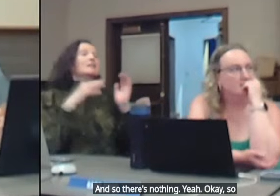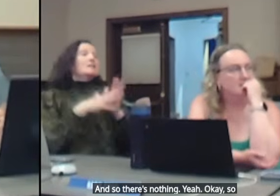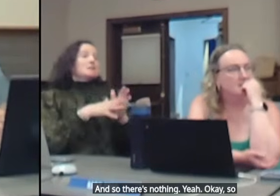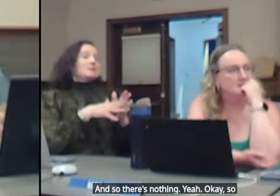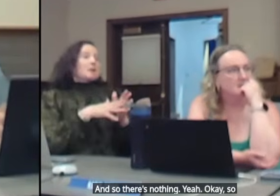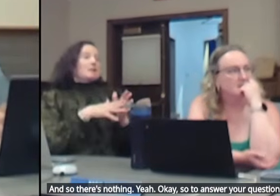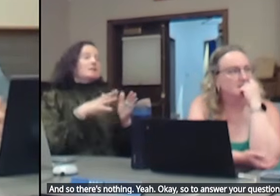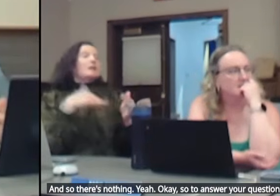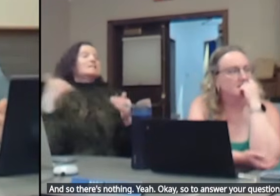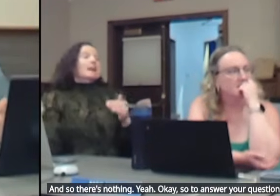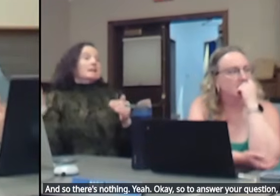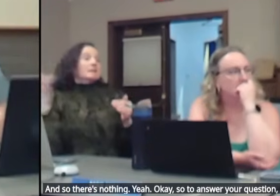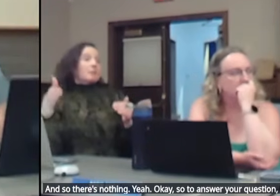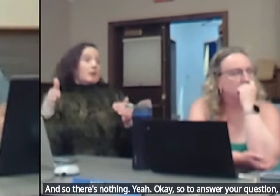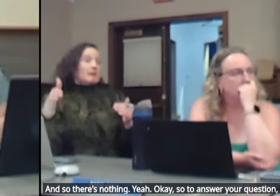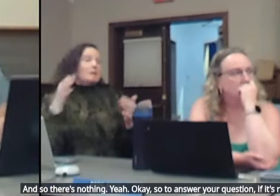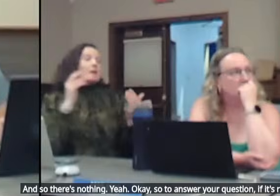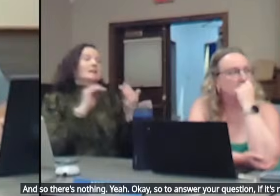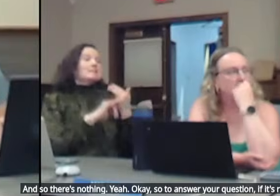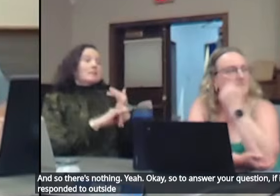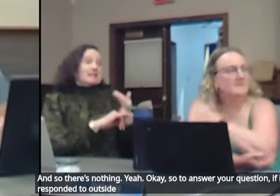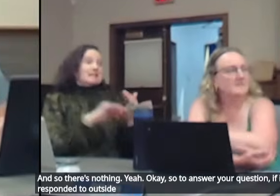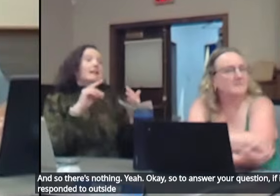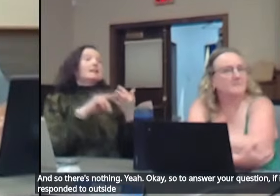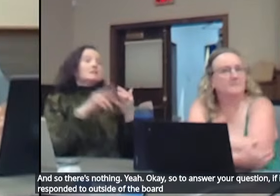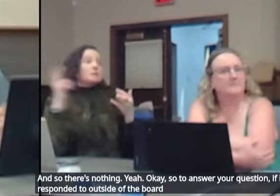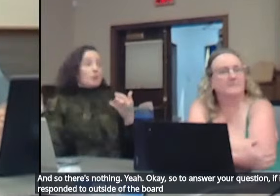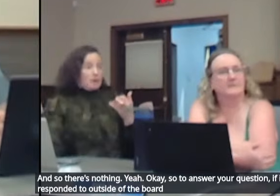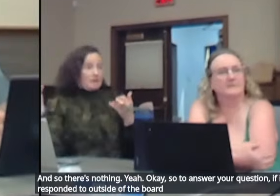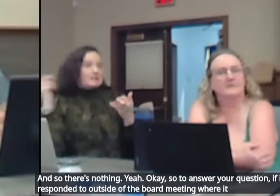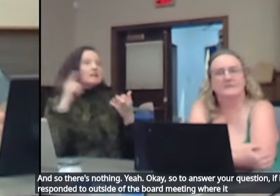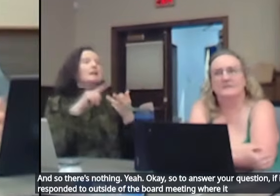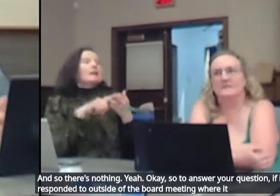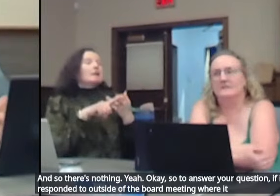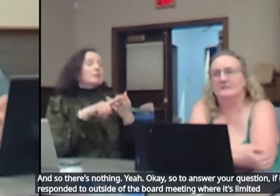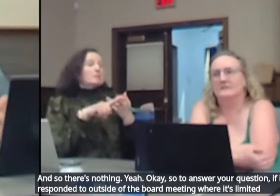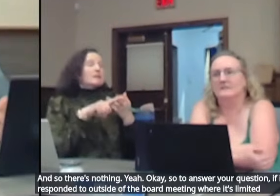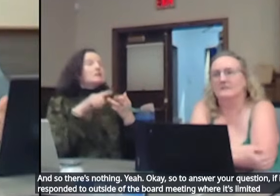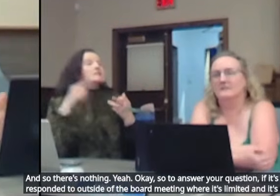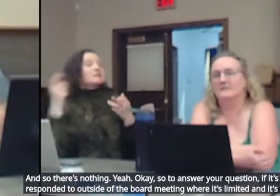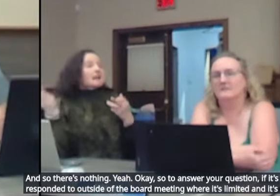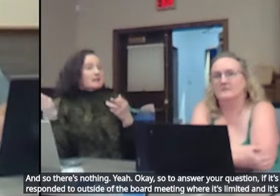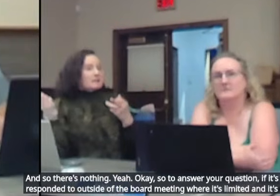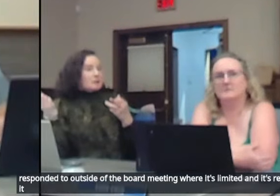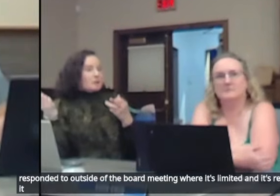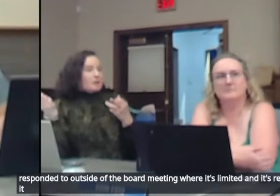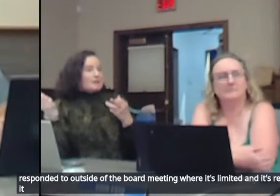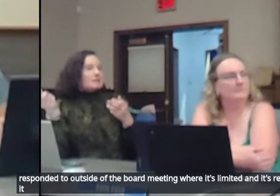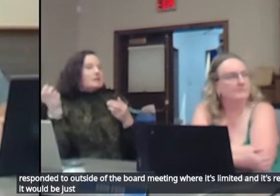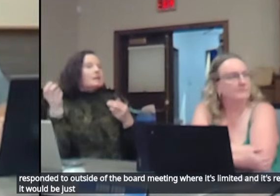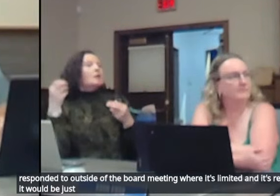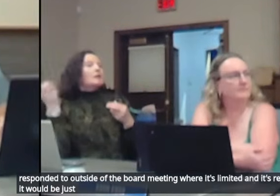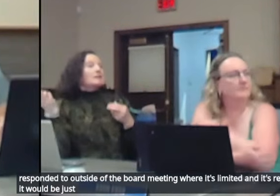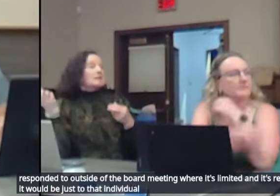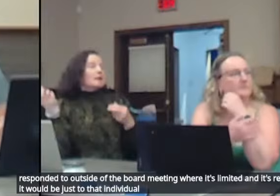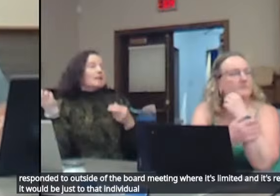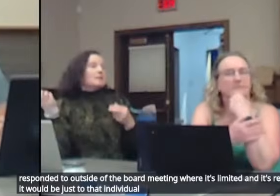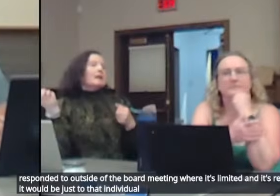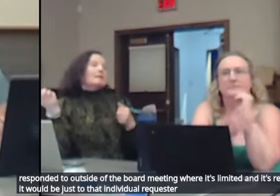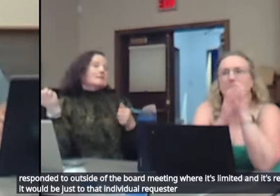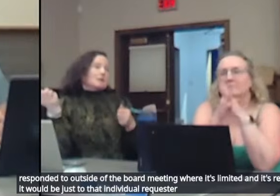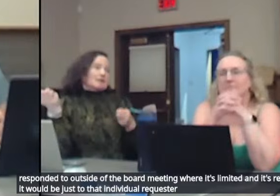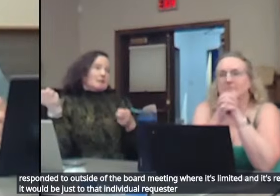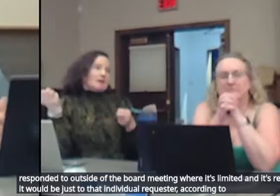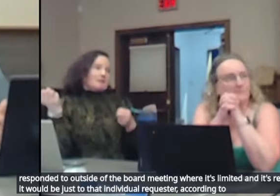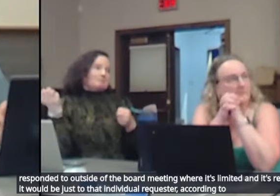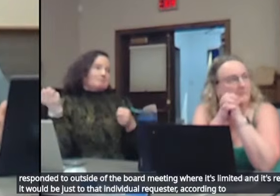question, if it's responded to outside of the board meeting where it's minuted and it's recorded, it would be just to that individual requester according to the way